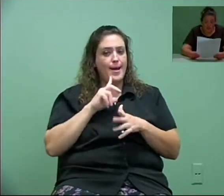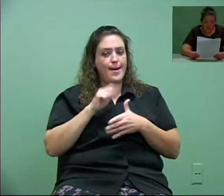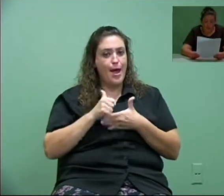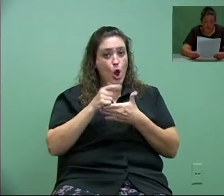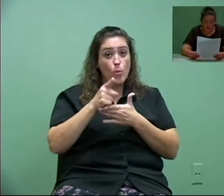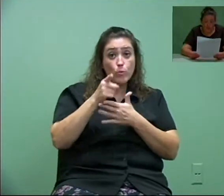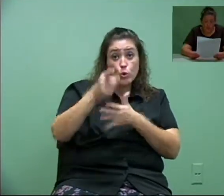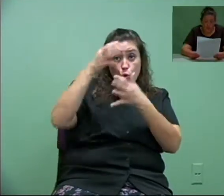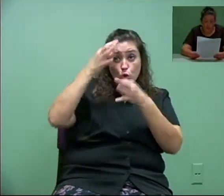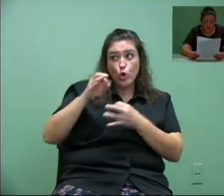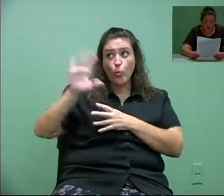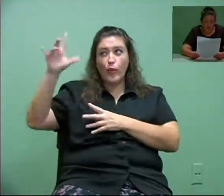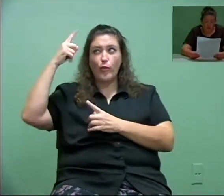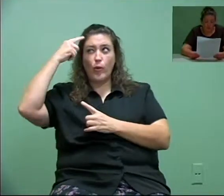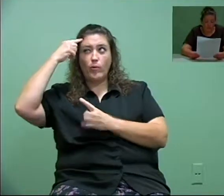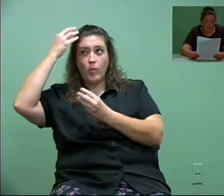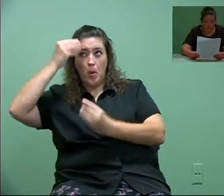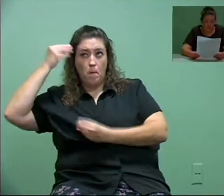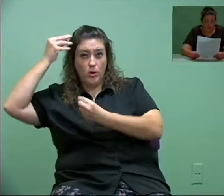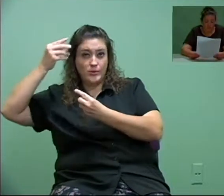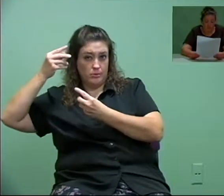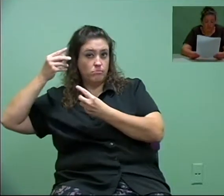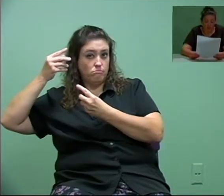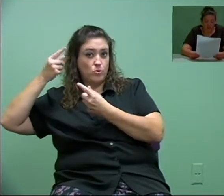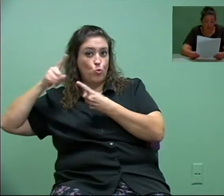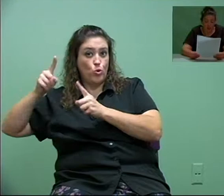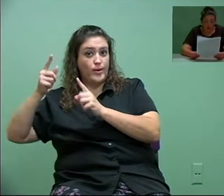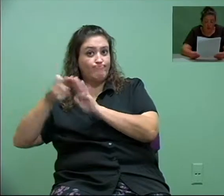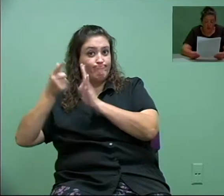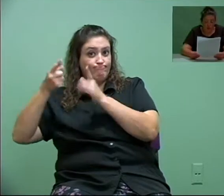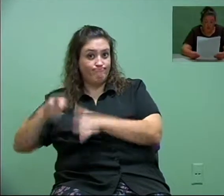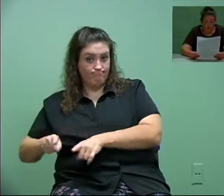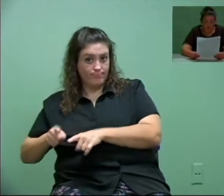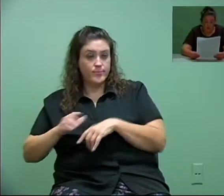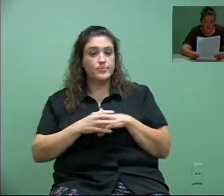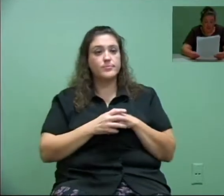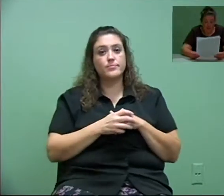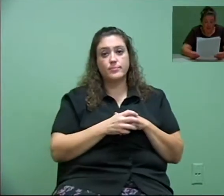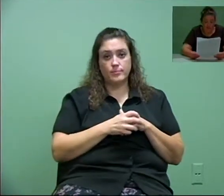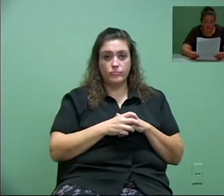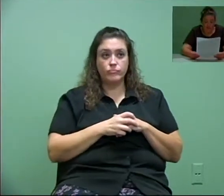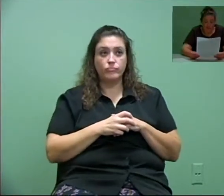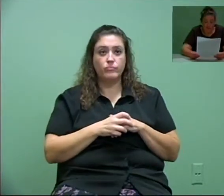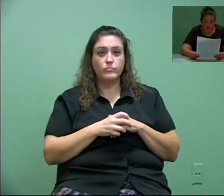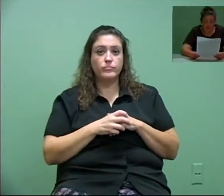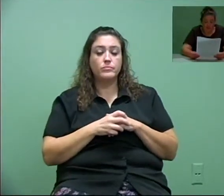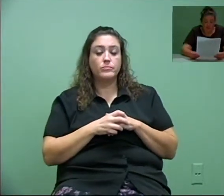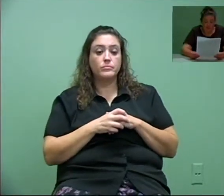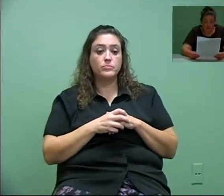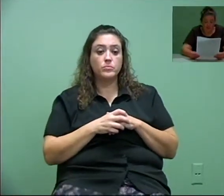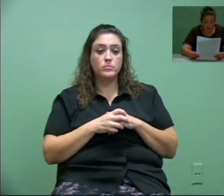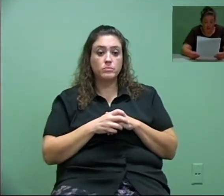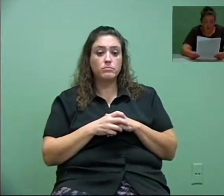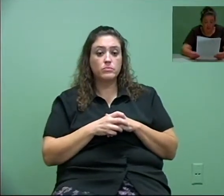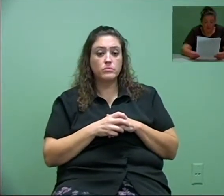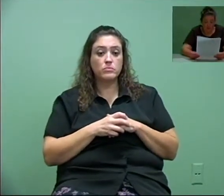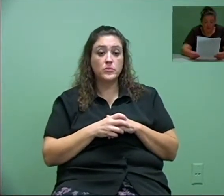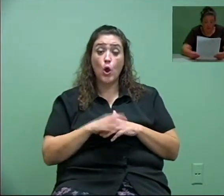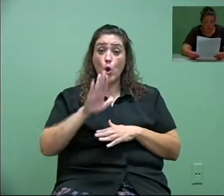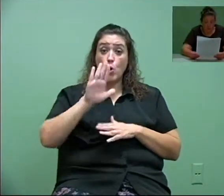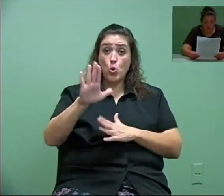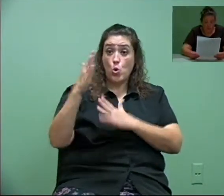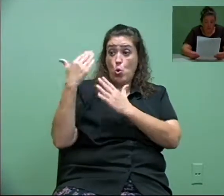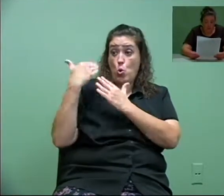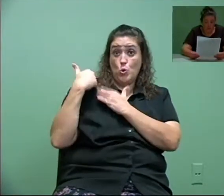not consider what punishment could result from a verdict of guilty. Your duty is to decide if the defendant is guilty beyond